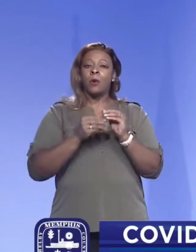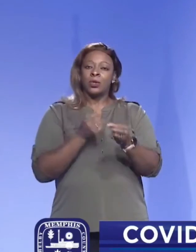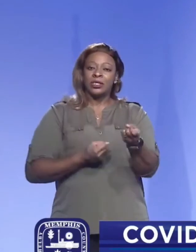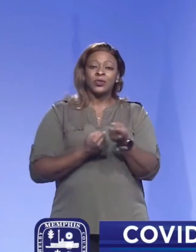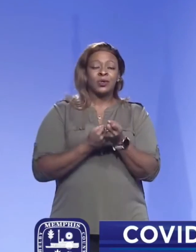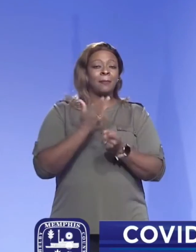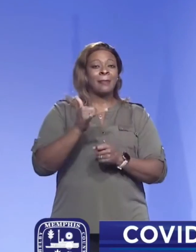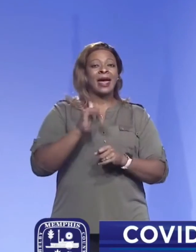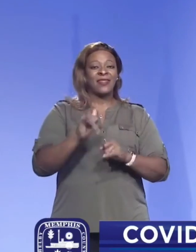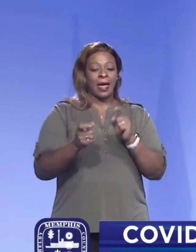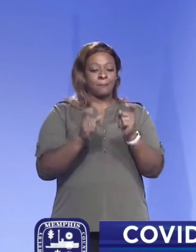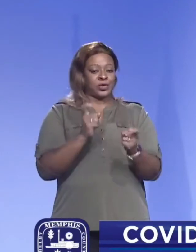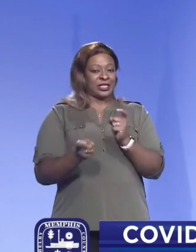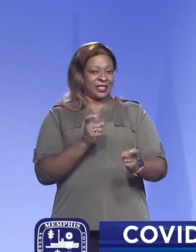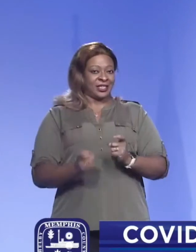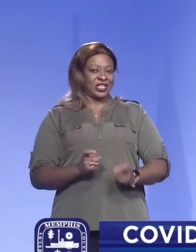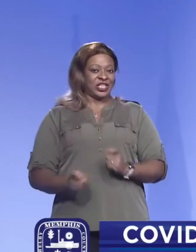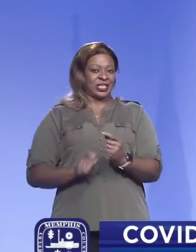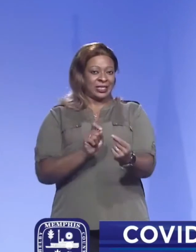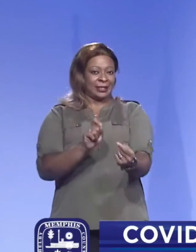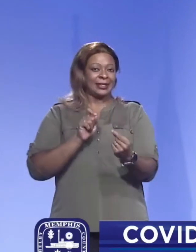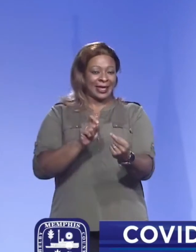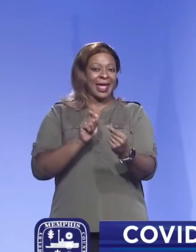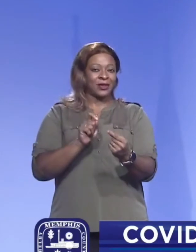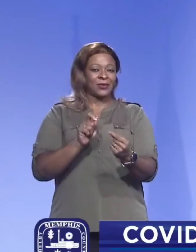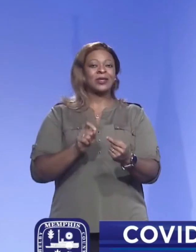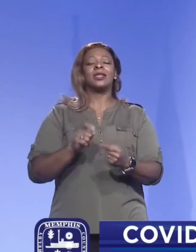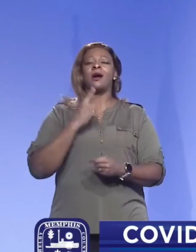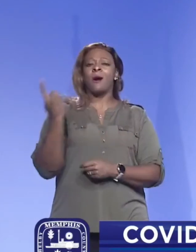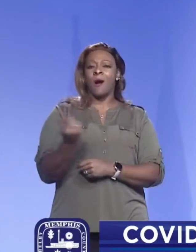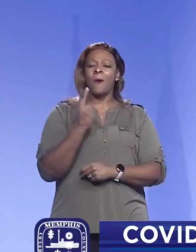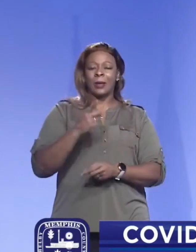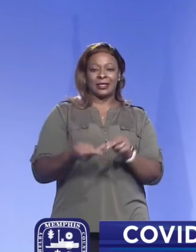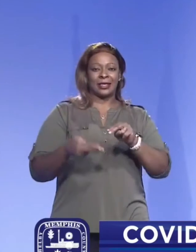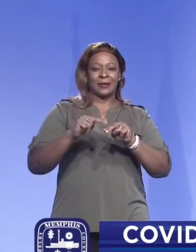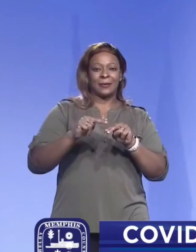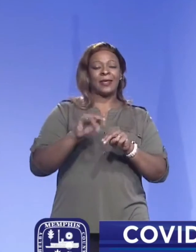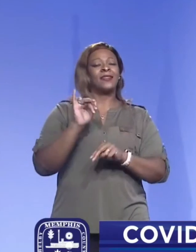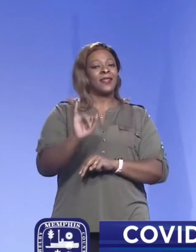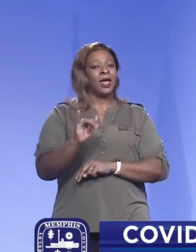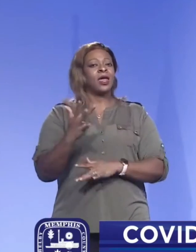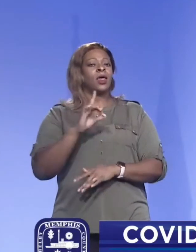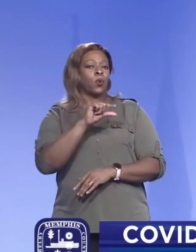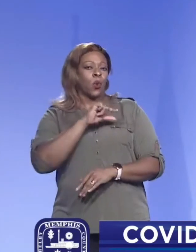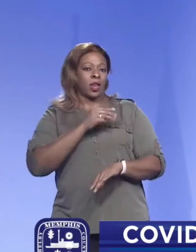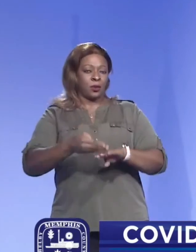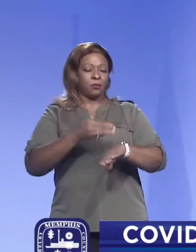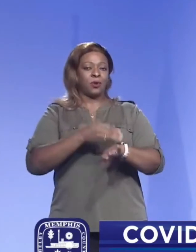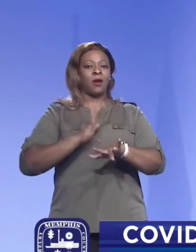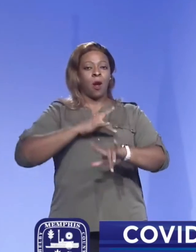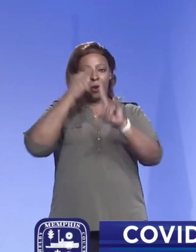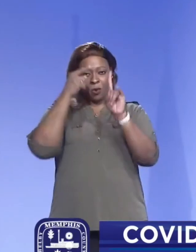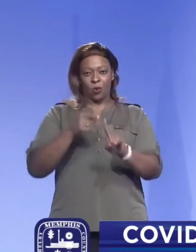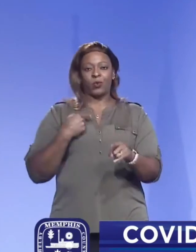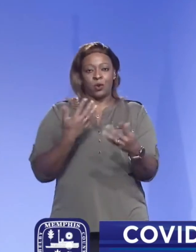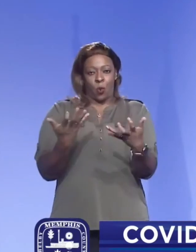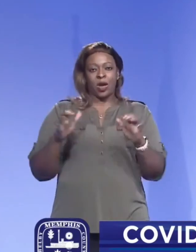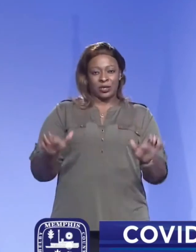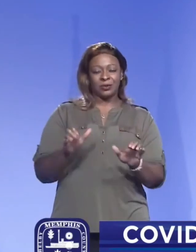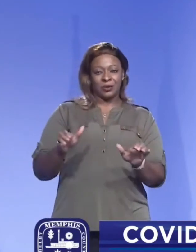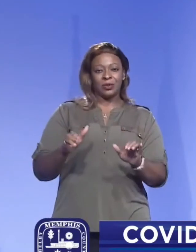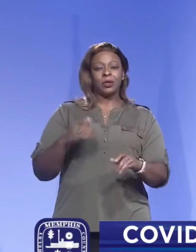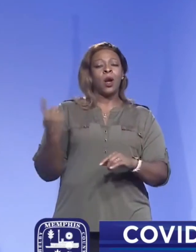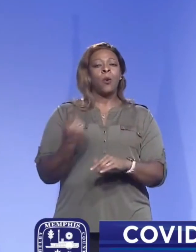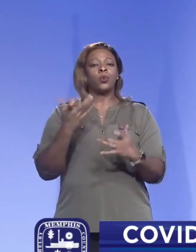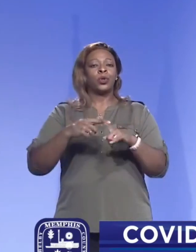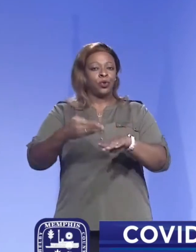that precision and accuracy is always being increased, and that's a quality improvement goal of ours, to always